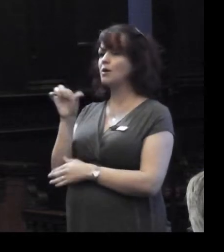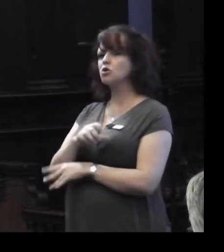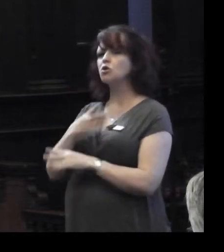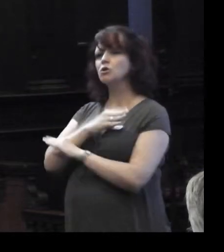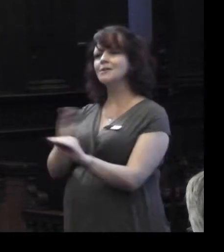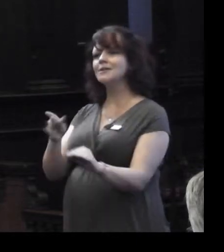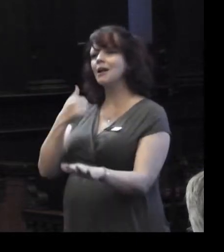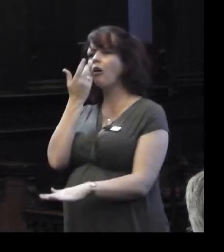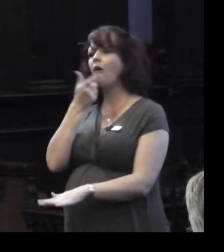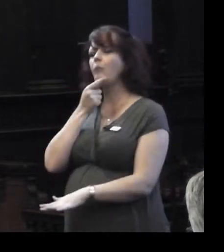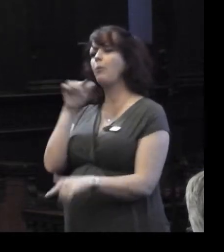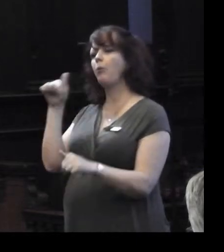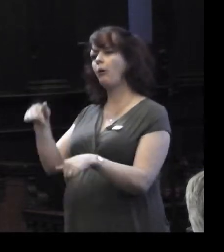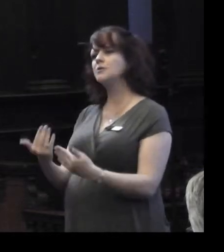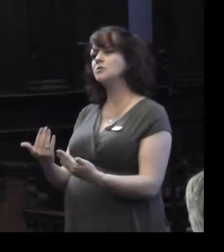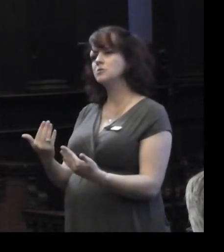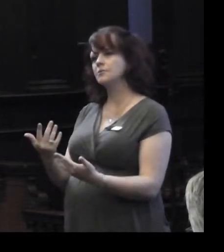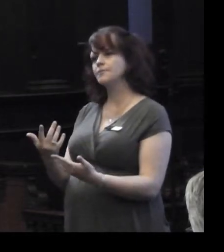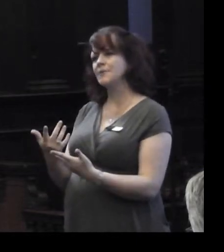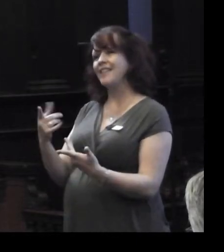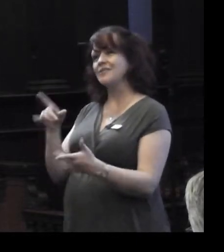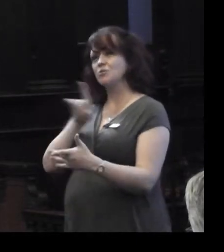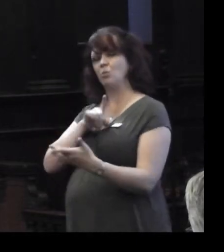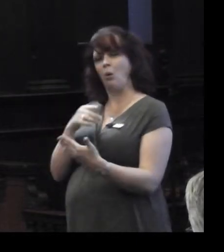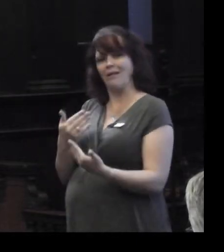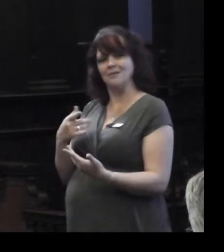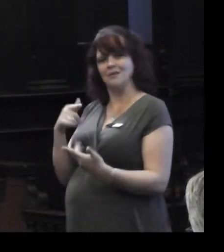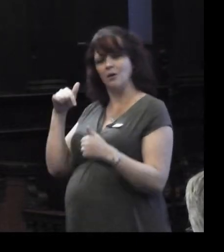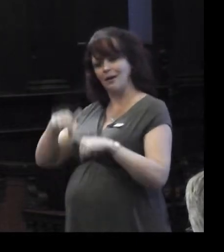schools. This is what we at SOS Global, with the